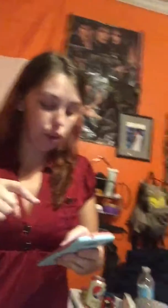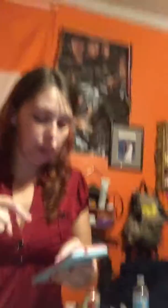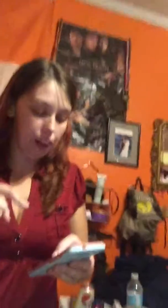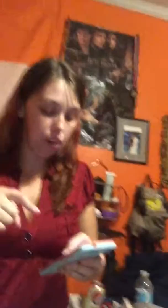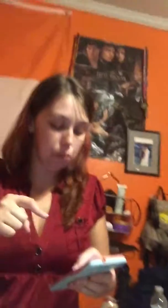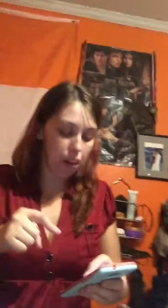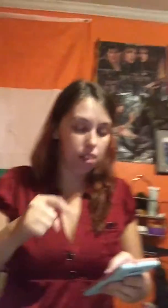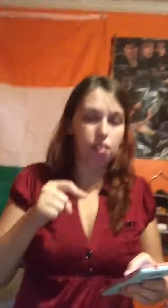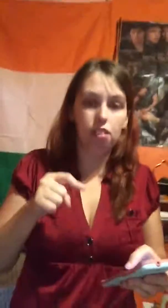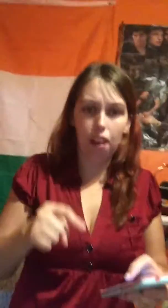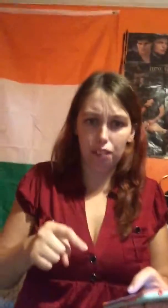you're in month 7,